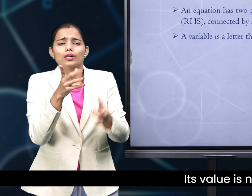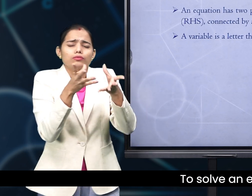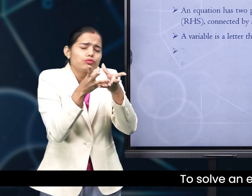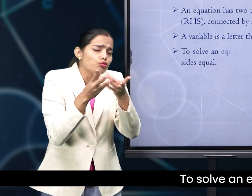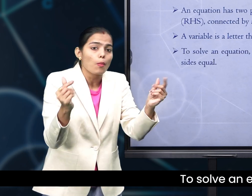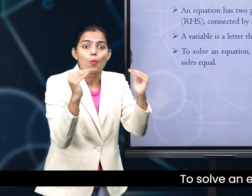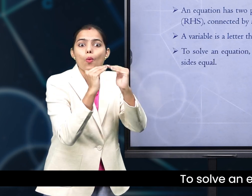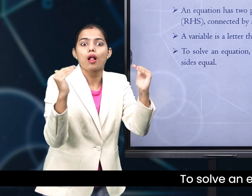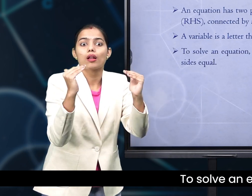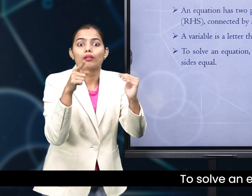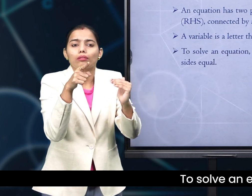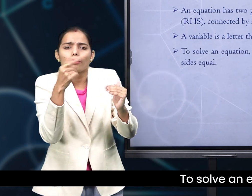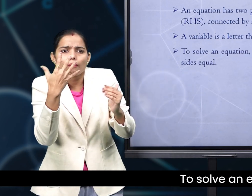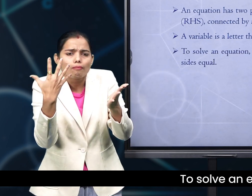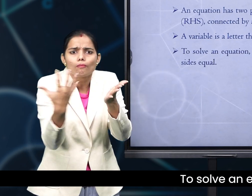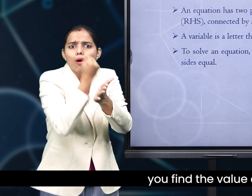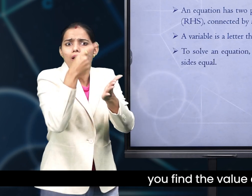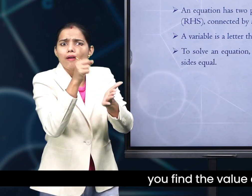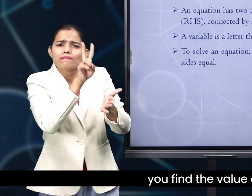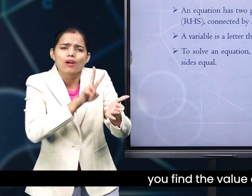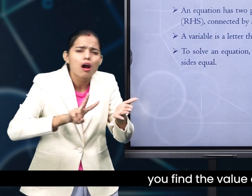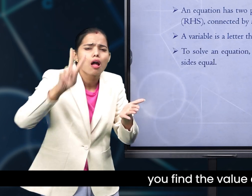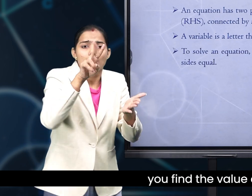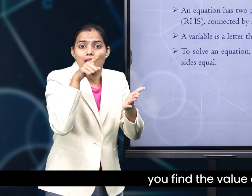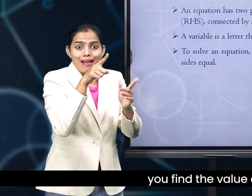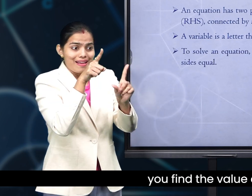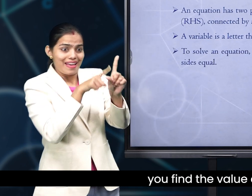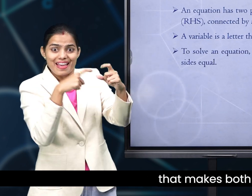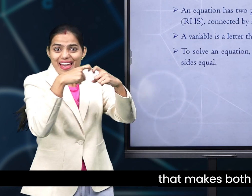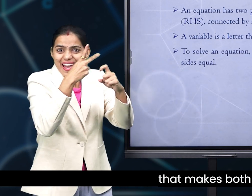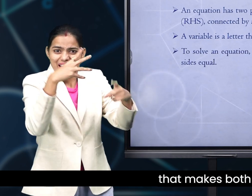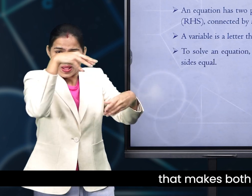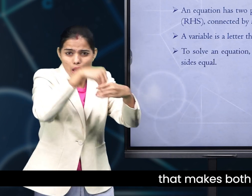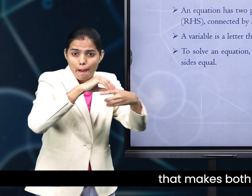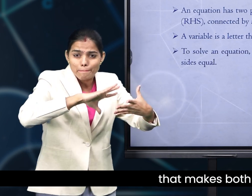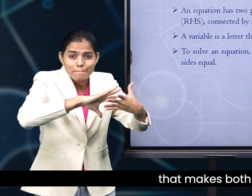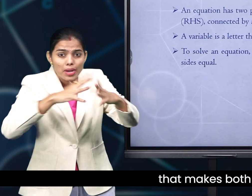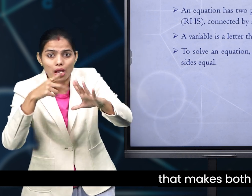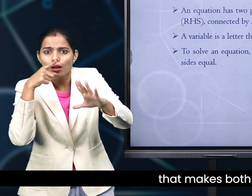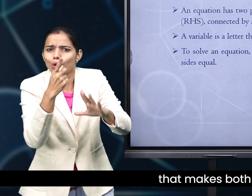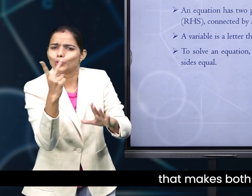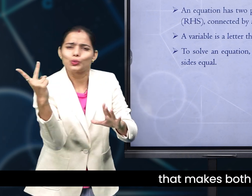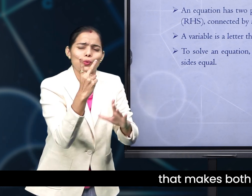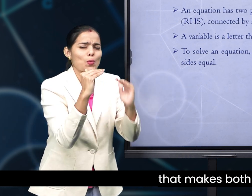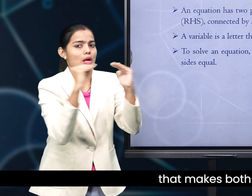To solve an equation, you find the value of the variable that makes both sides equal.